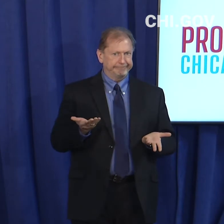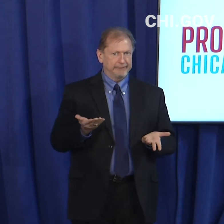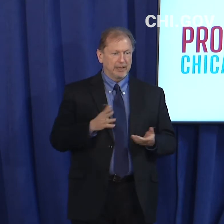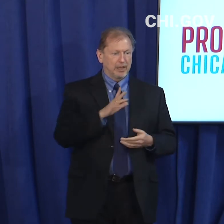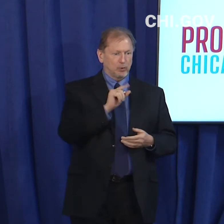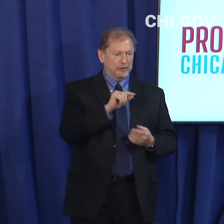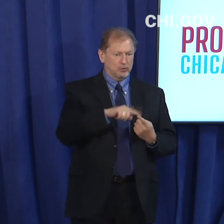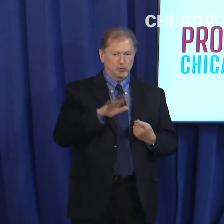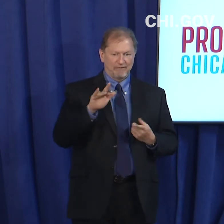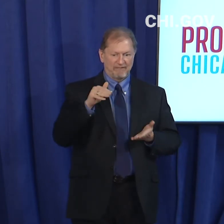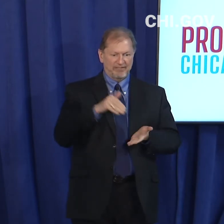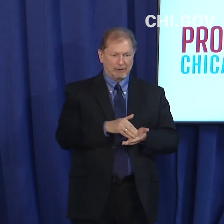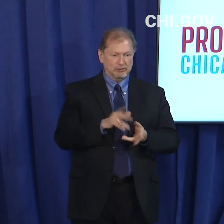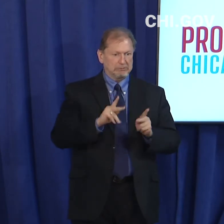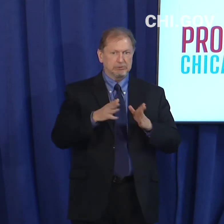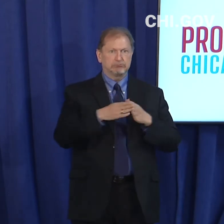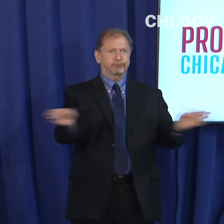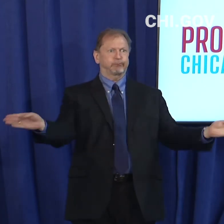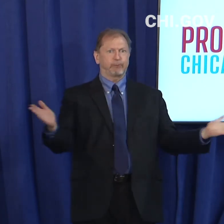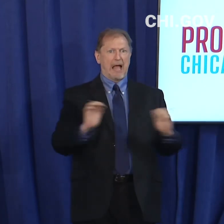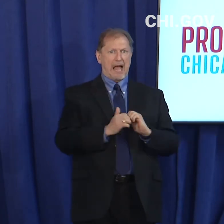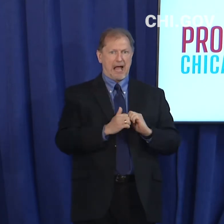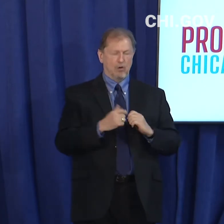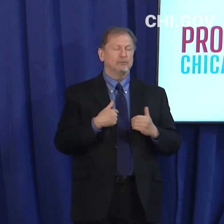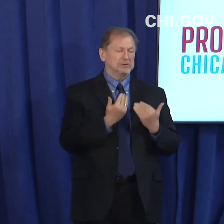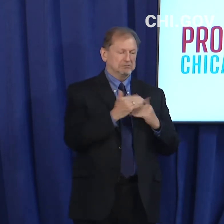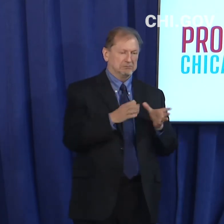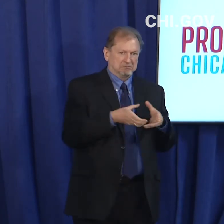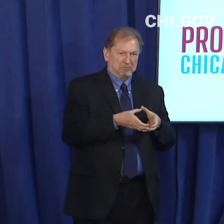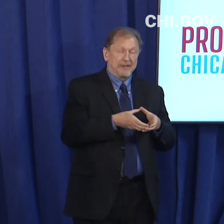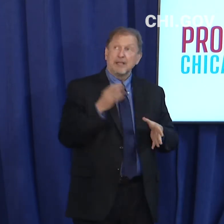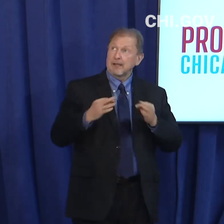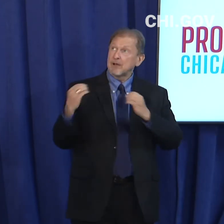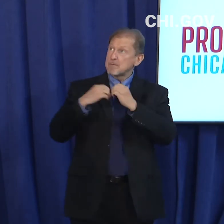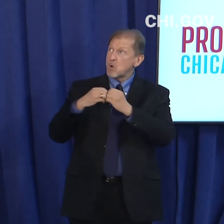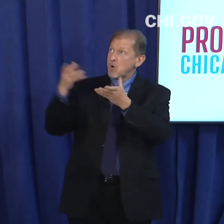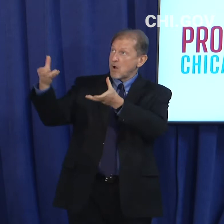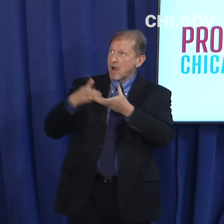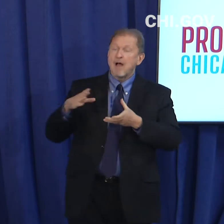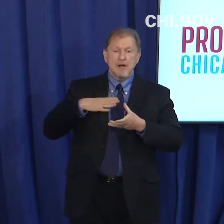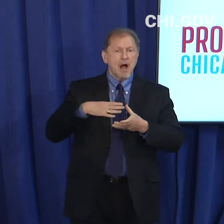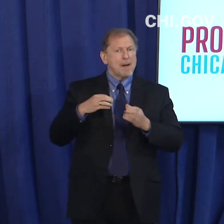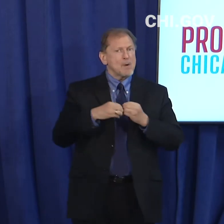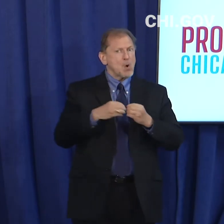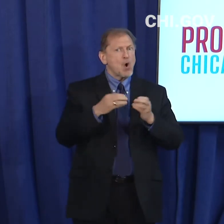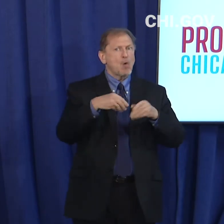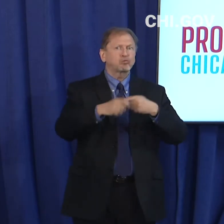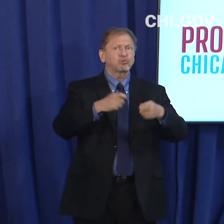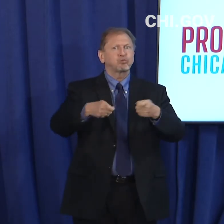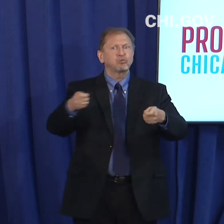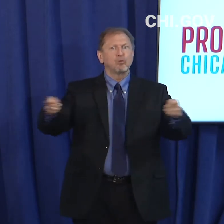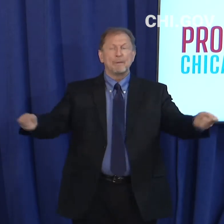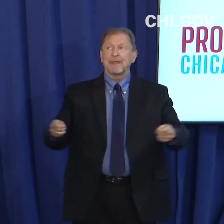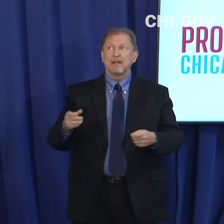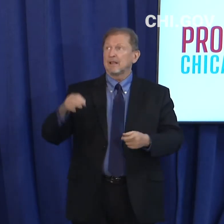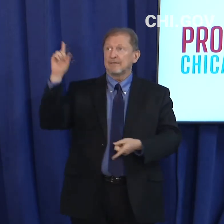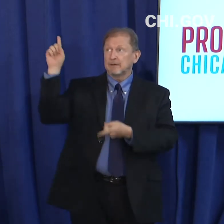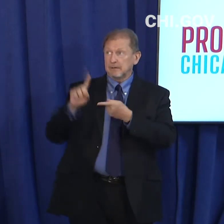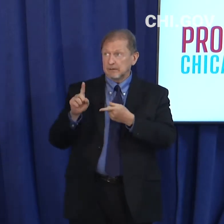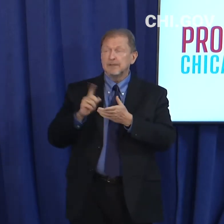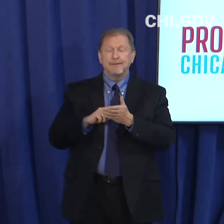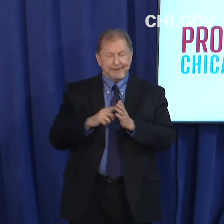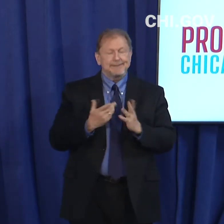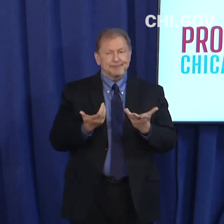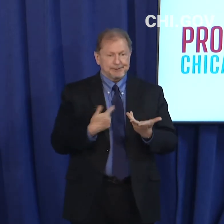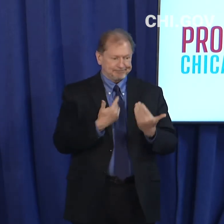we have plans to be able to scale up rapidly for vaccination distribution. And if we are to get less, we have plans that we can adjust for